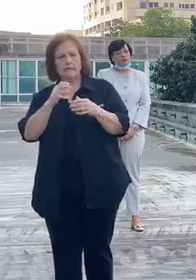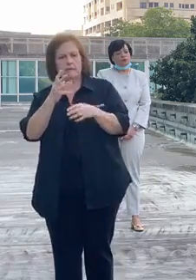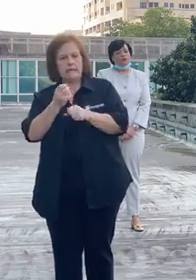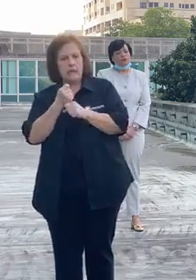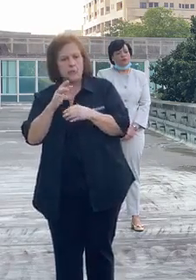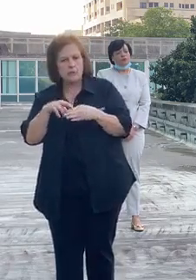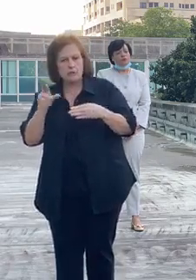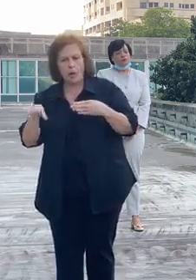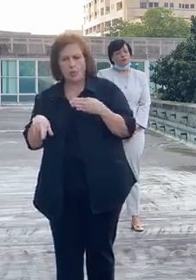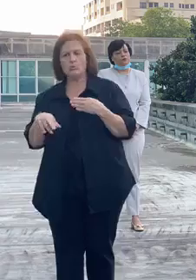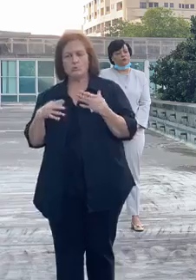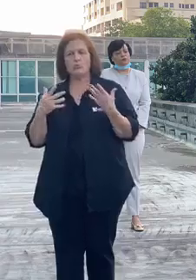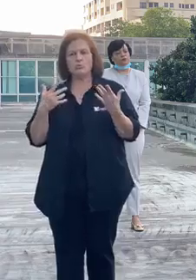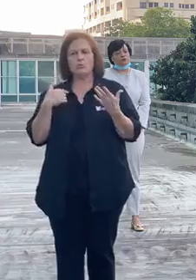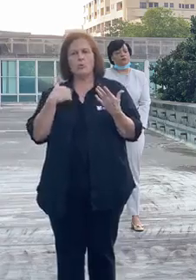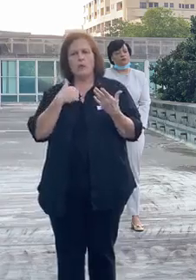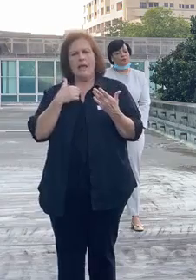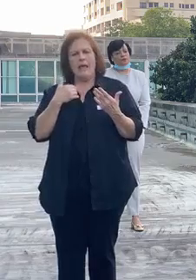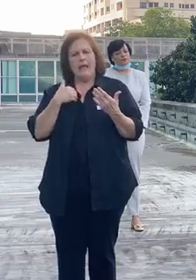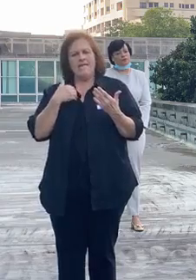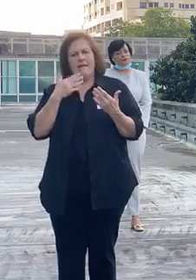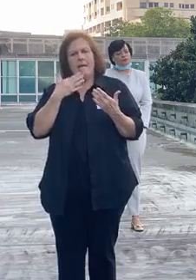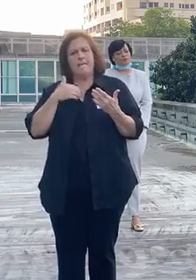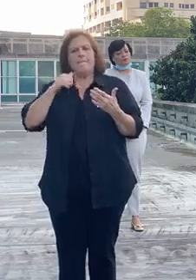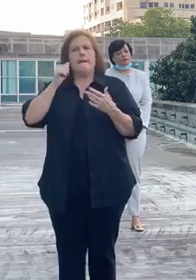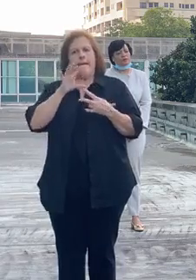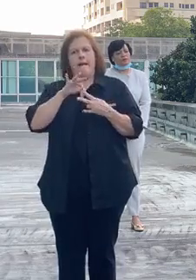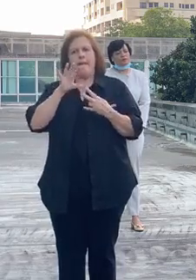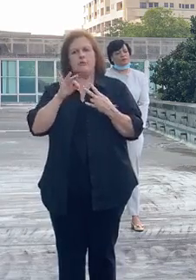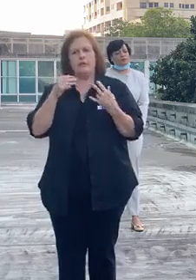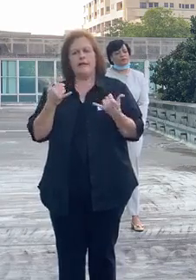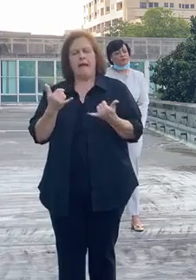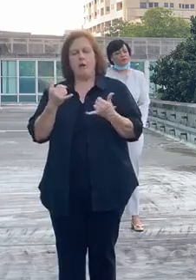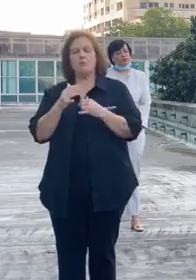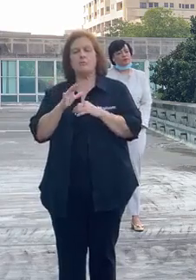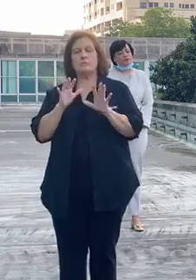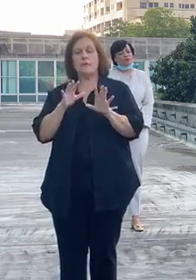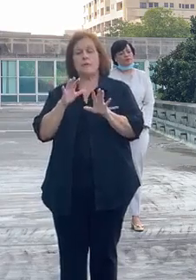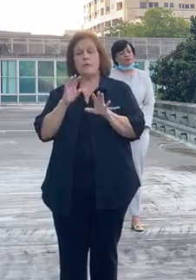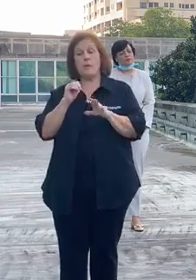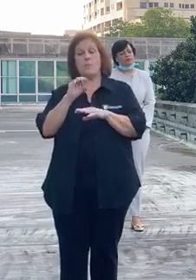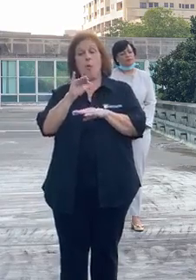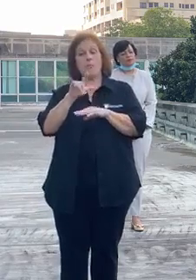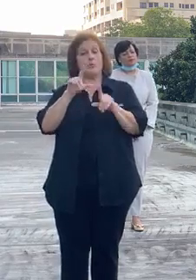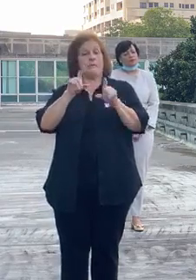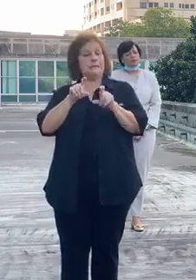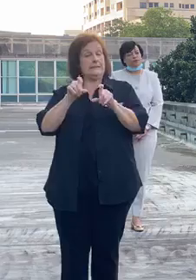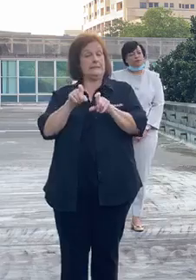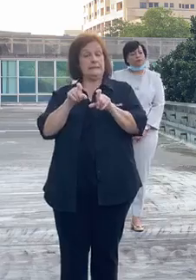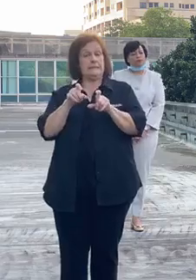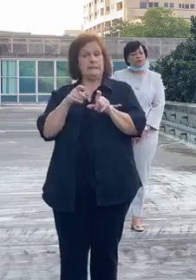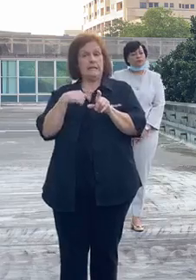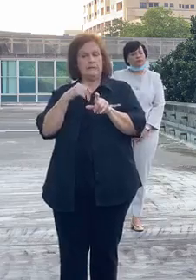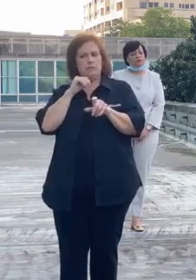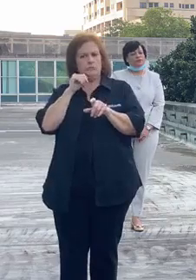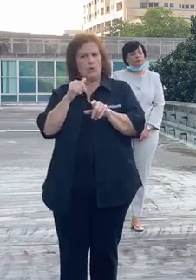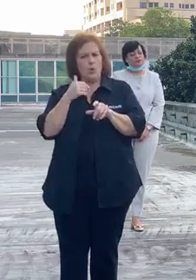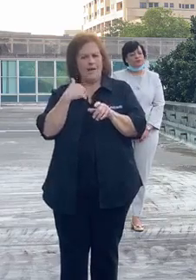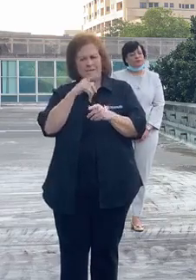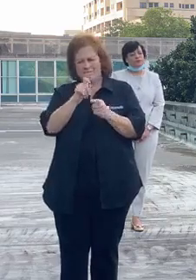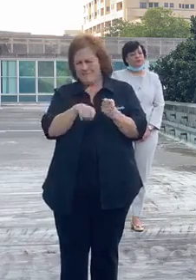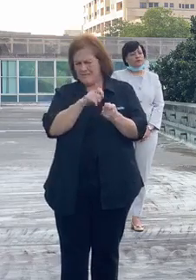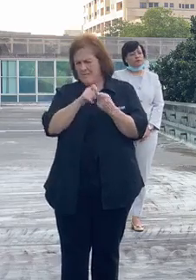get results. And so we have some better options now that we'd rather support. In terms of the mobile testing, I don't have specifics for